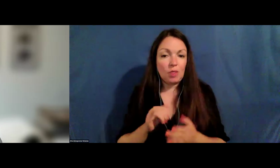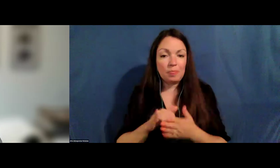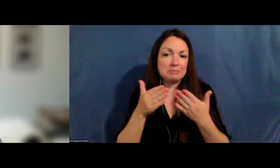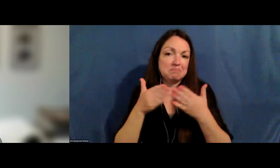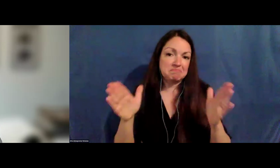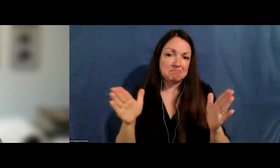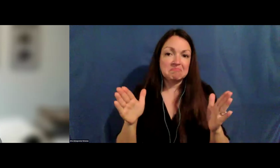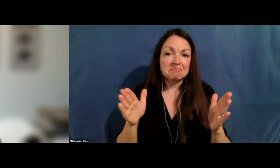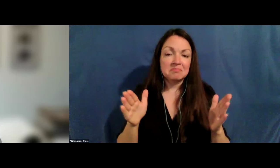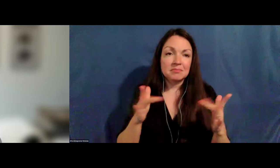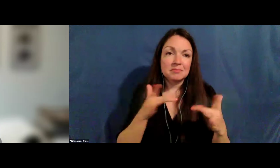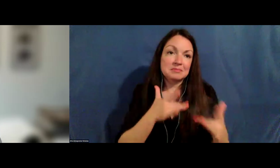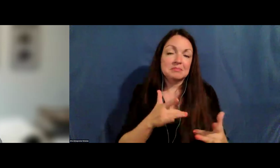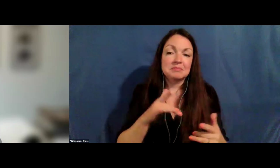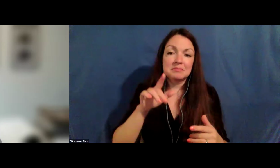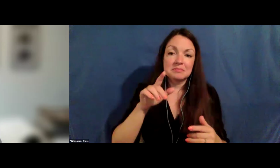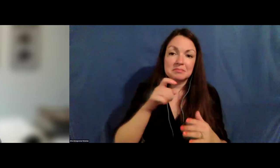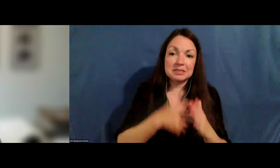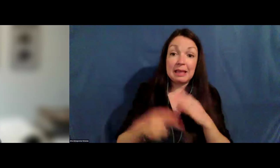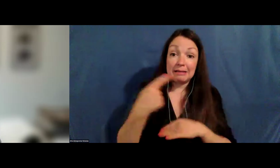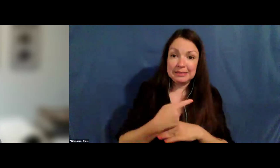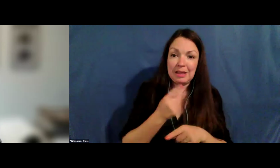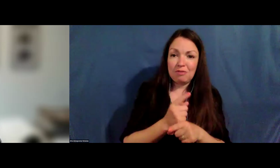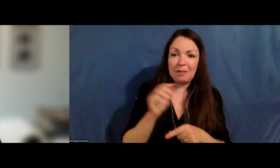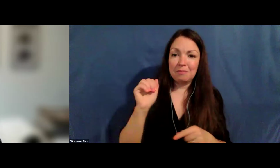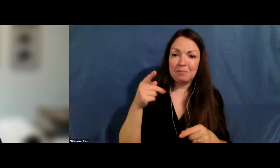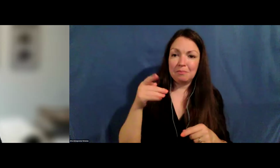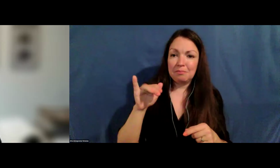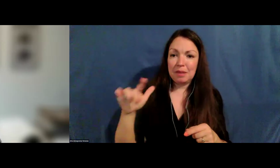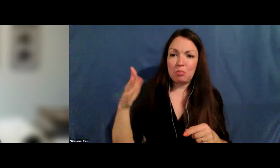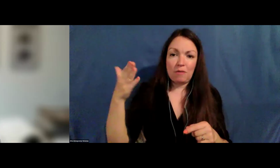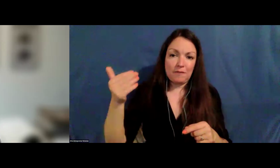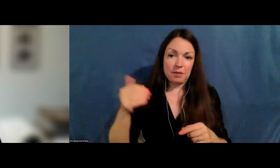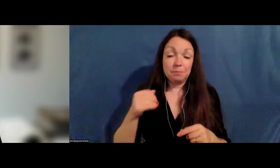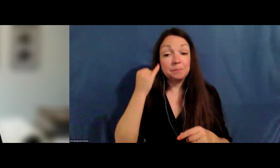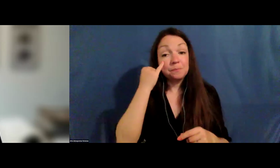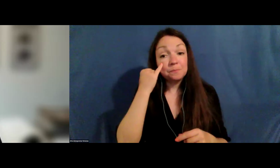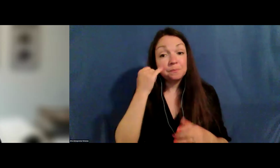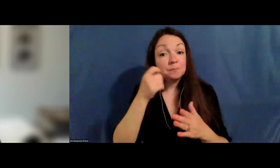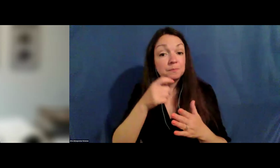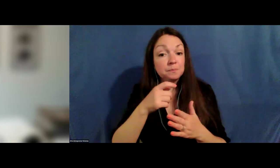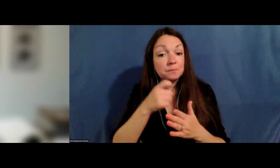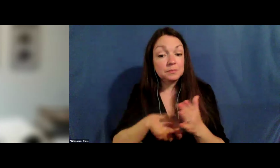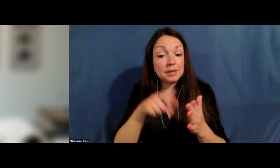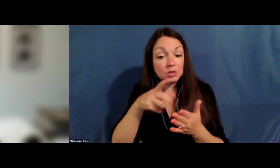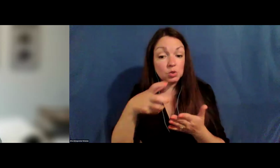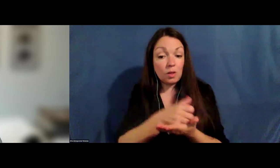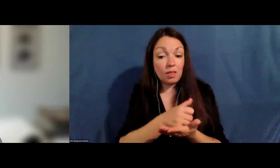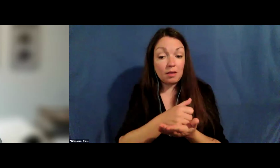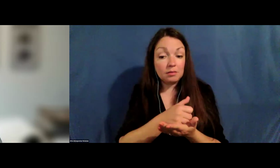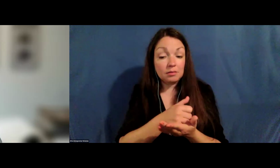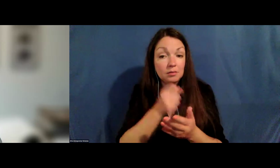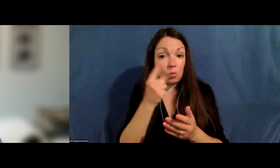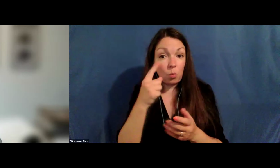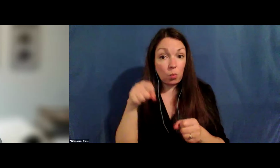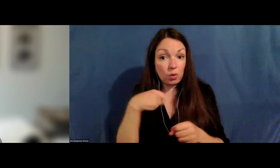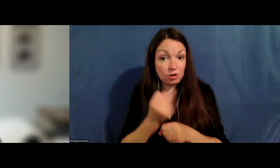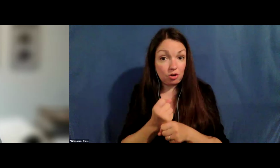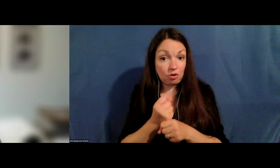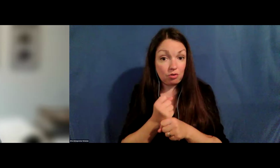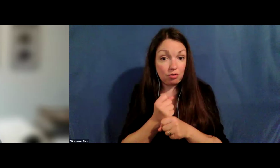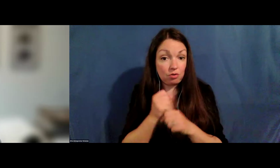tax returns, right? If the tax that you are collecting in the course of a year is equal